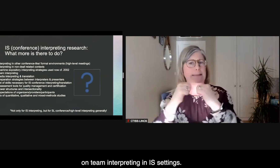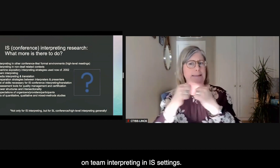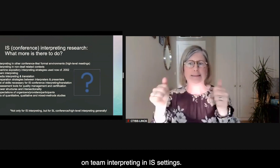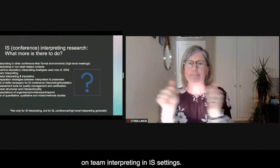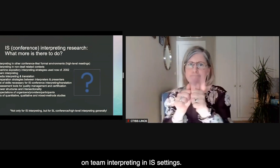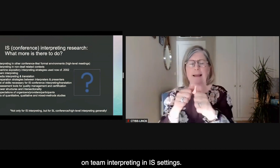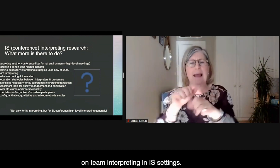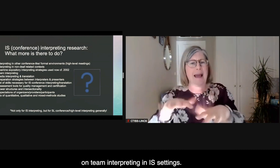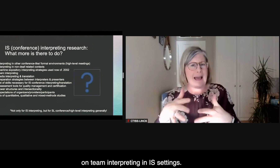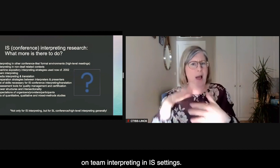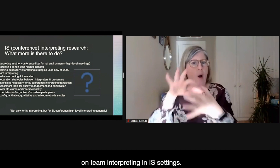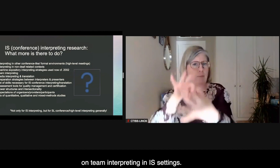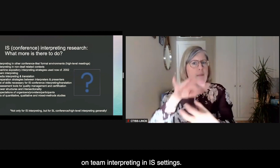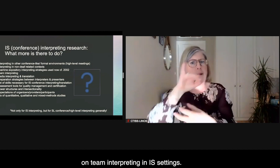settings.